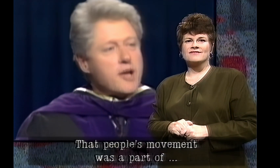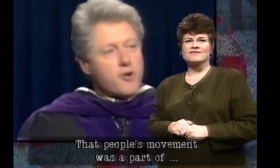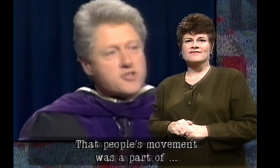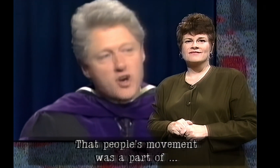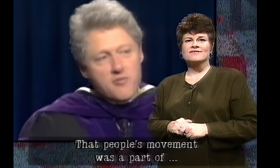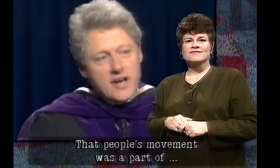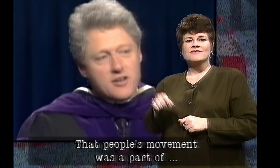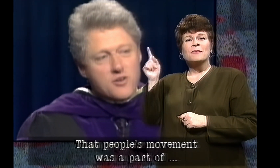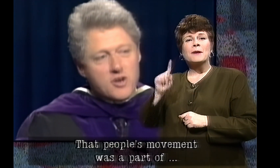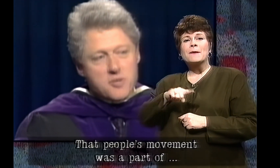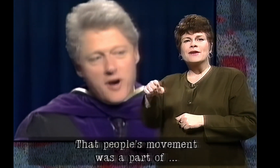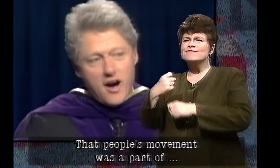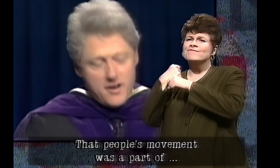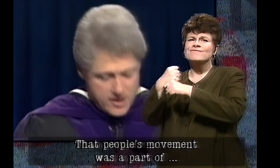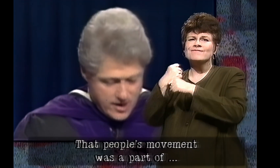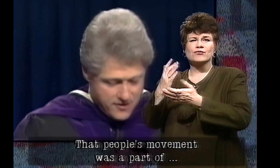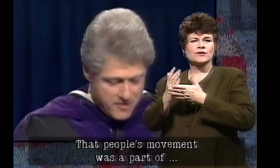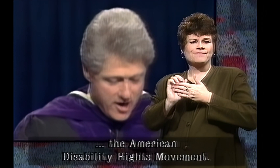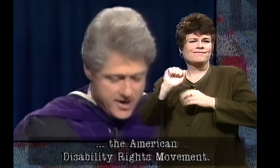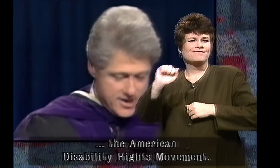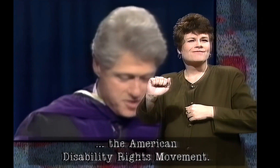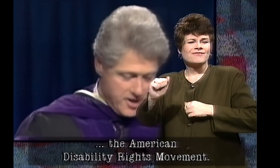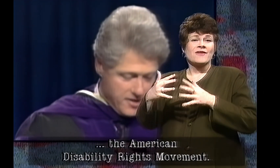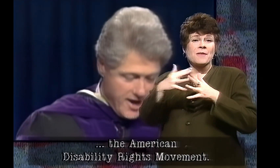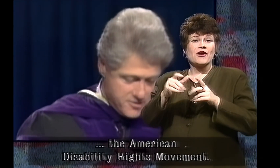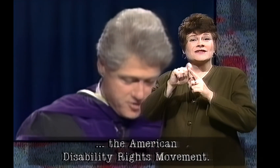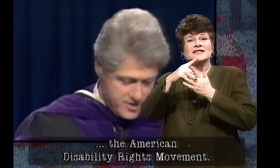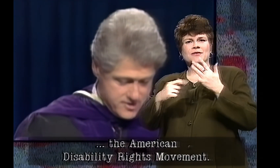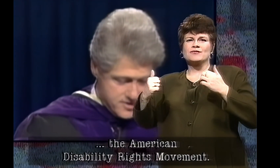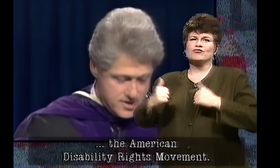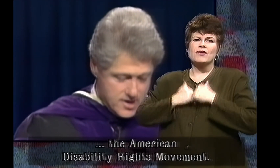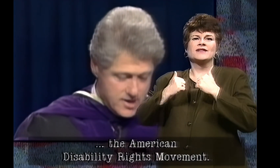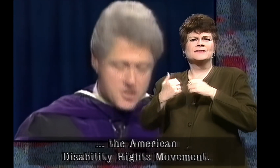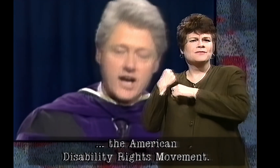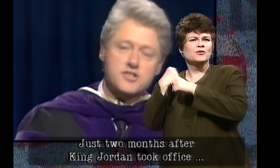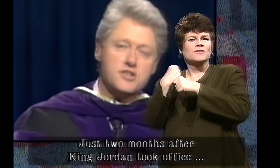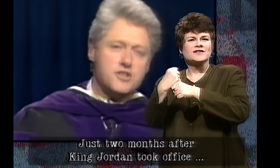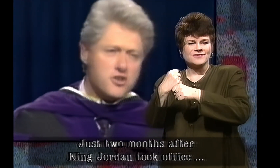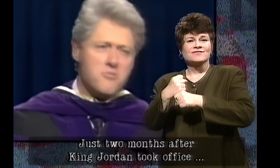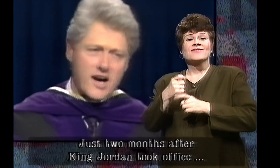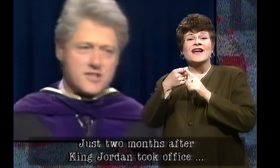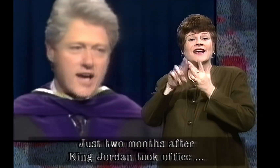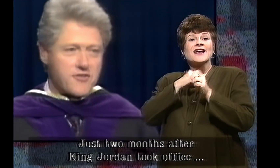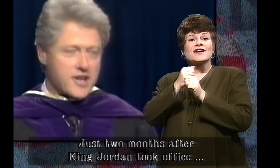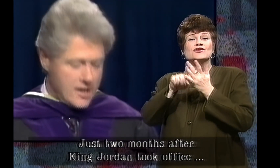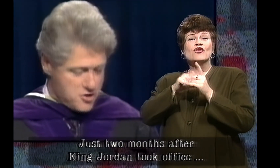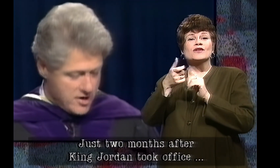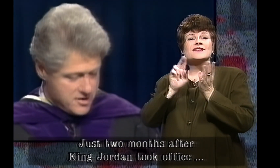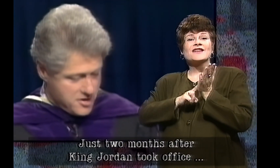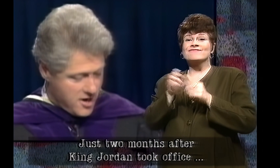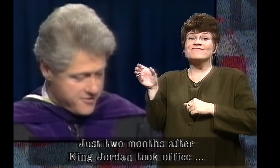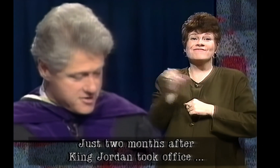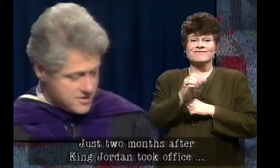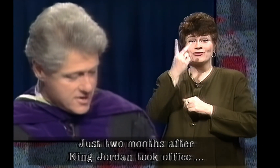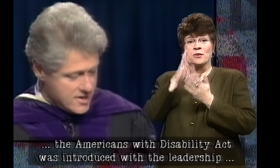That people's movement was a part of the American Disability Rights Movement. Just 2 months after King Jordan